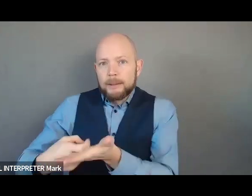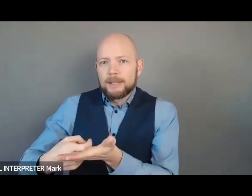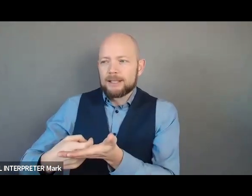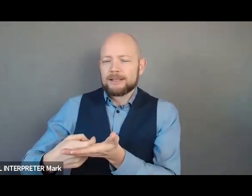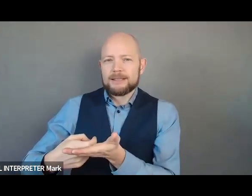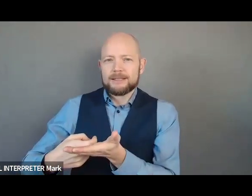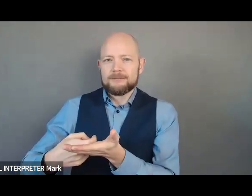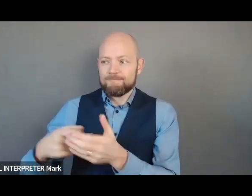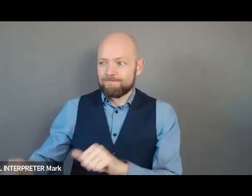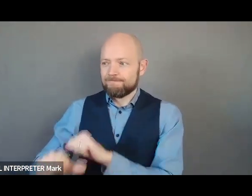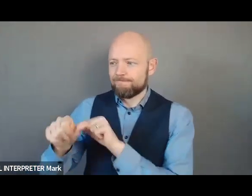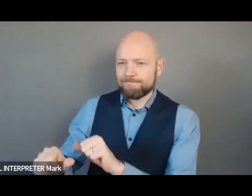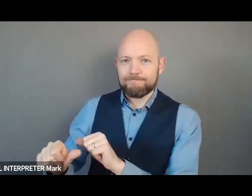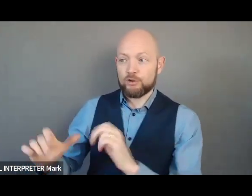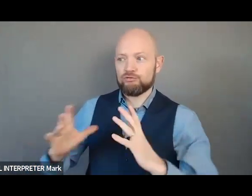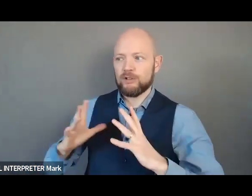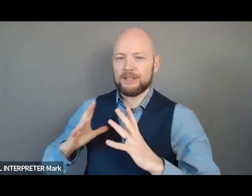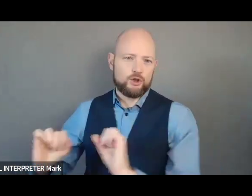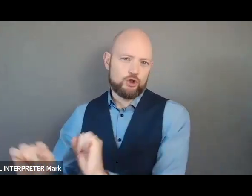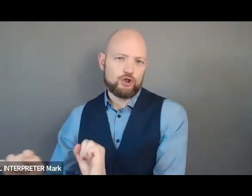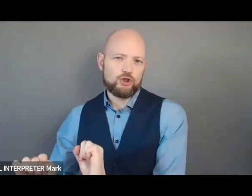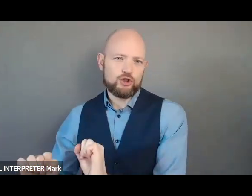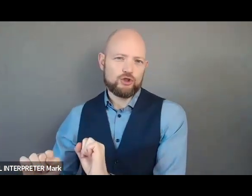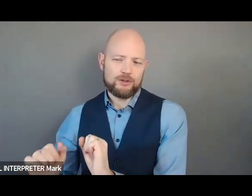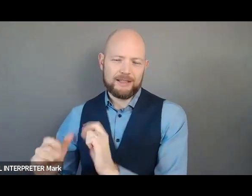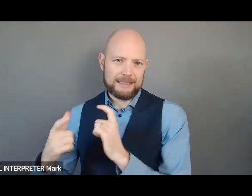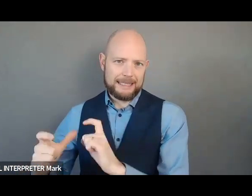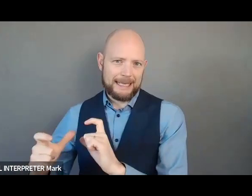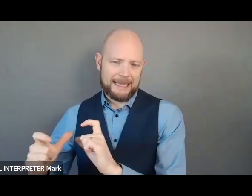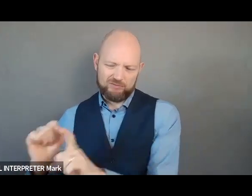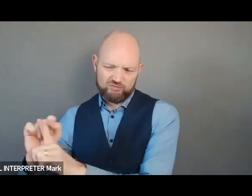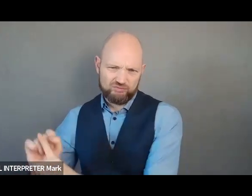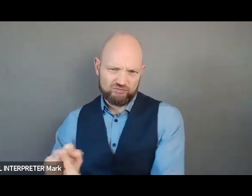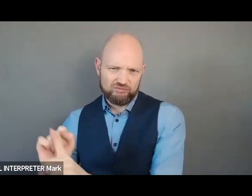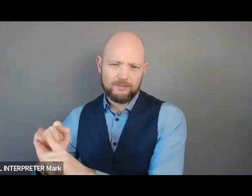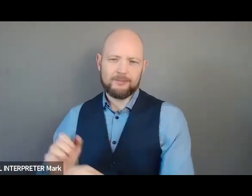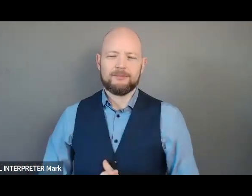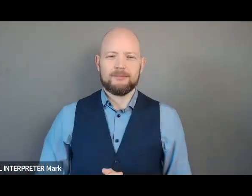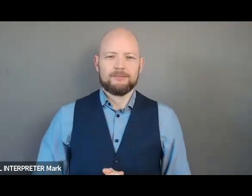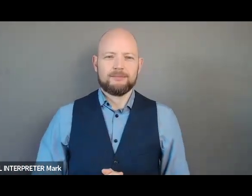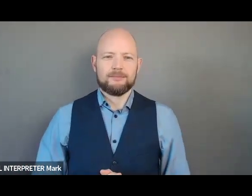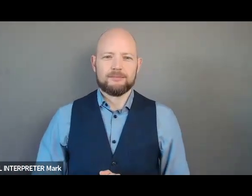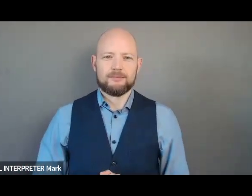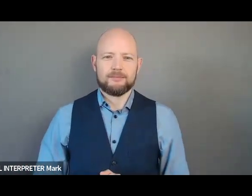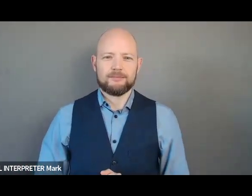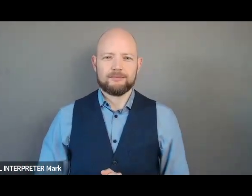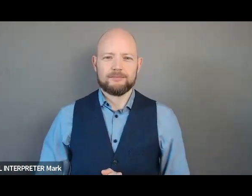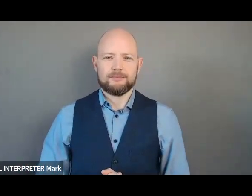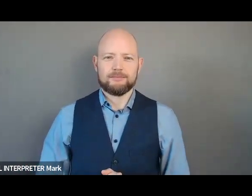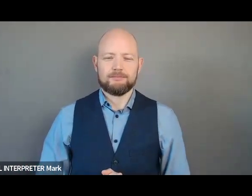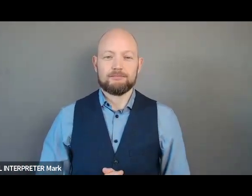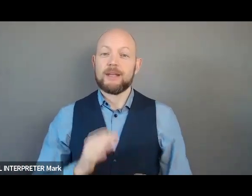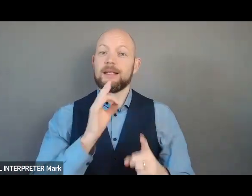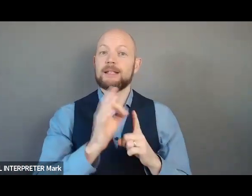from the presentation of the interview data, we then realized that we identified 3 priority themes,